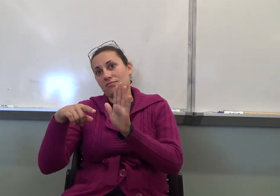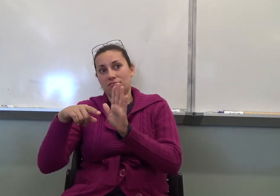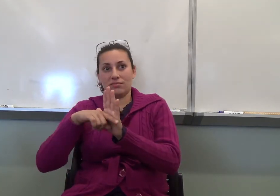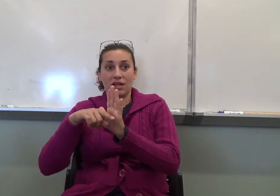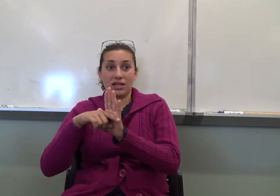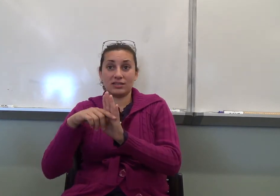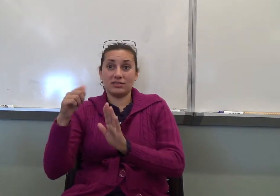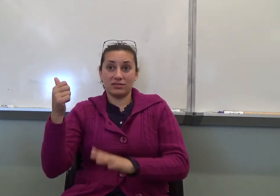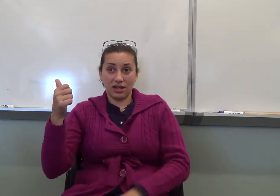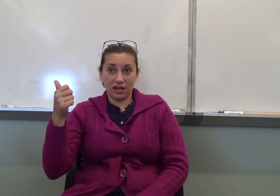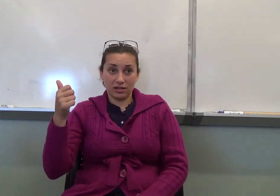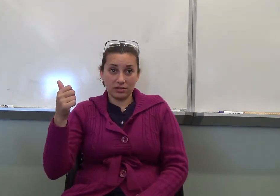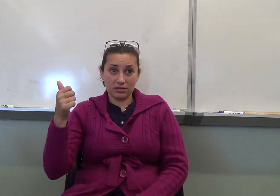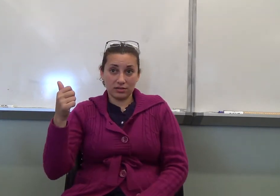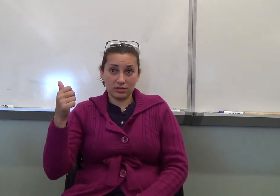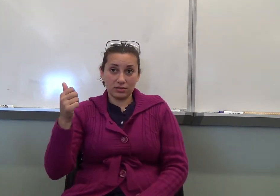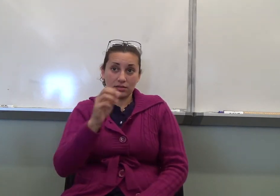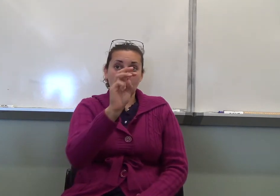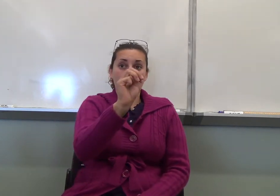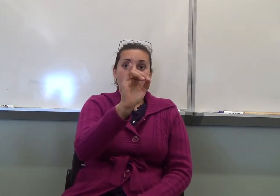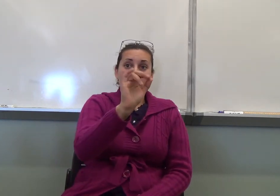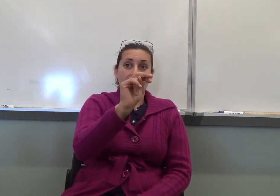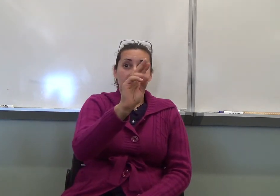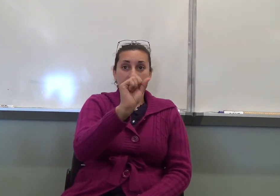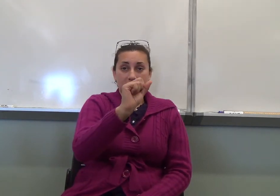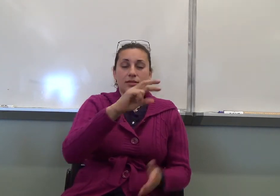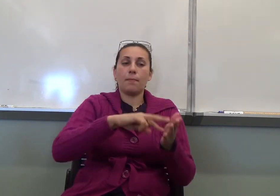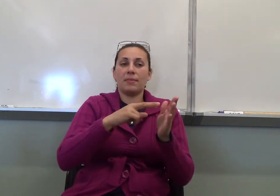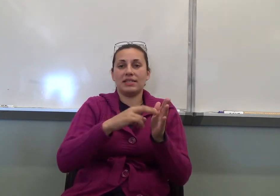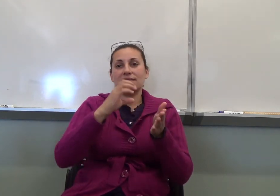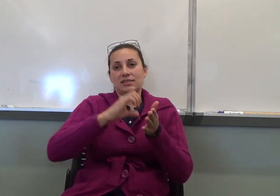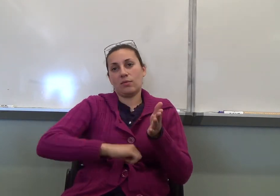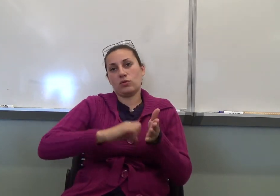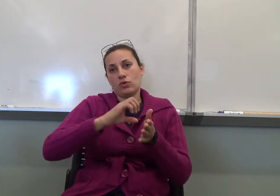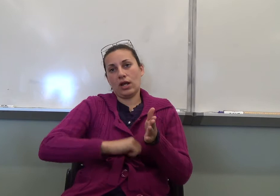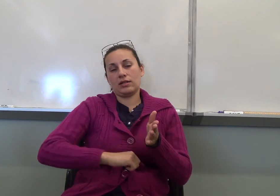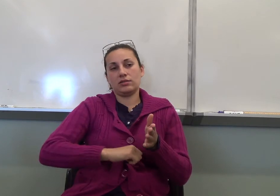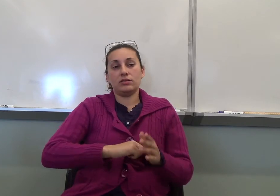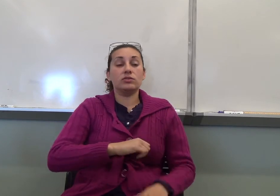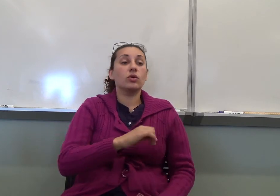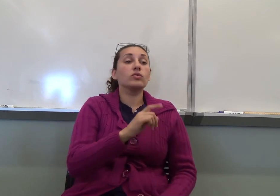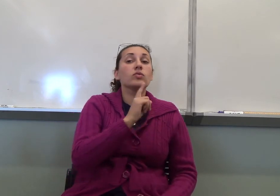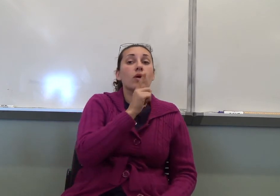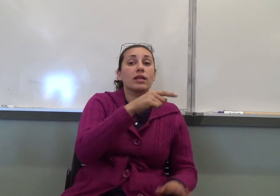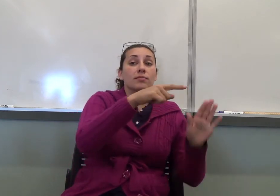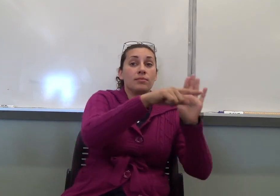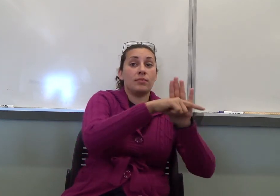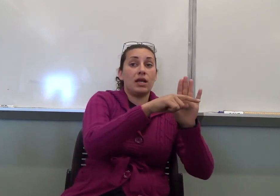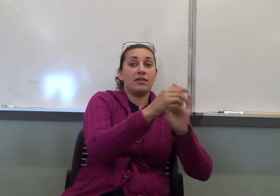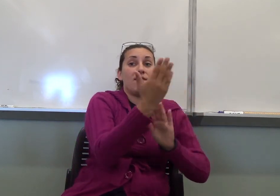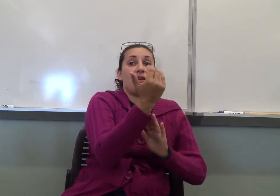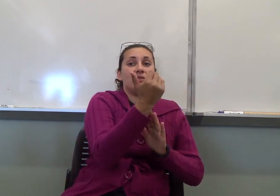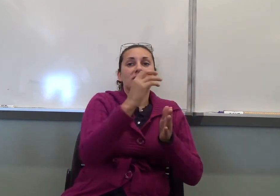That minus does mean subtract, so it goes like this. Minus 15, subtract 10. It just simply keeps the order in